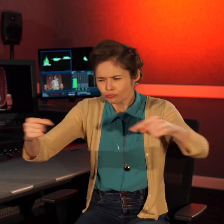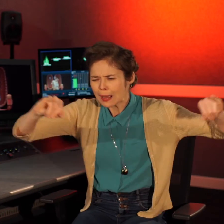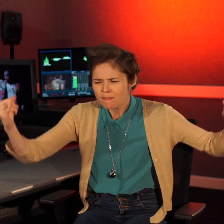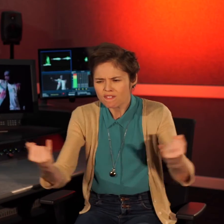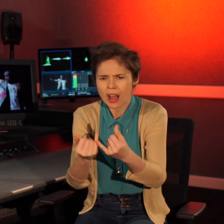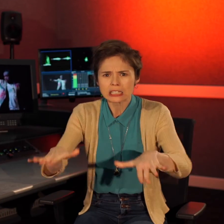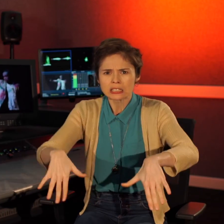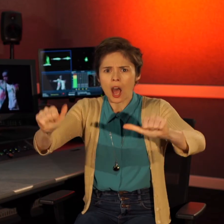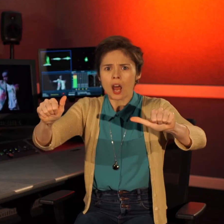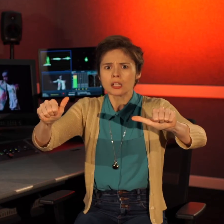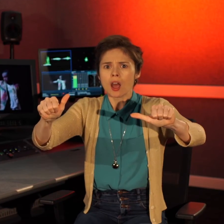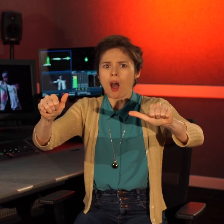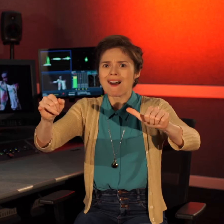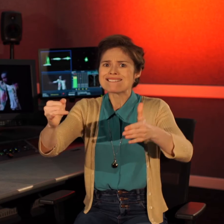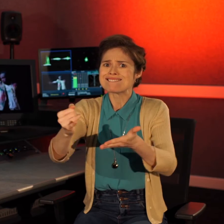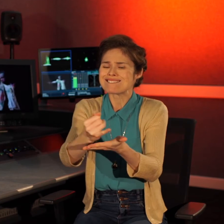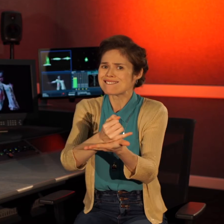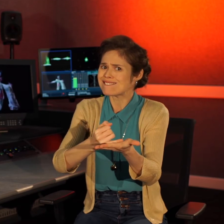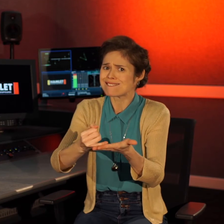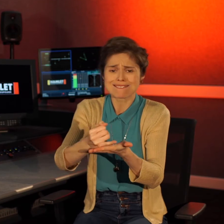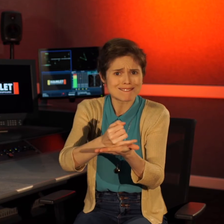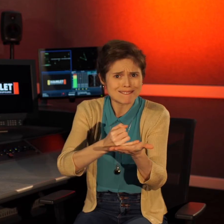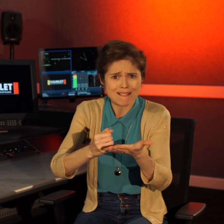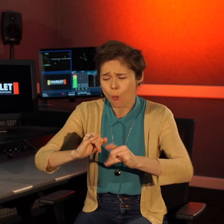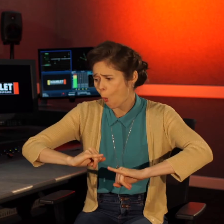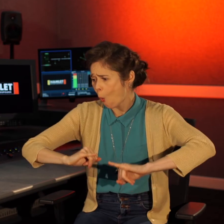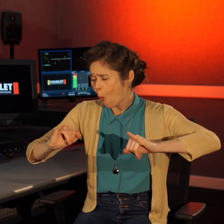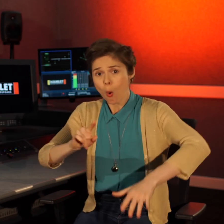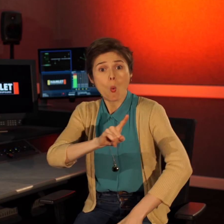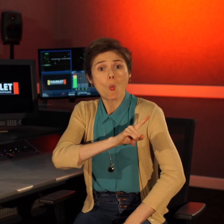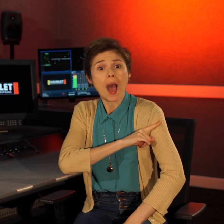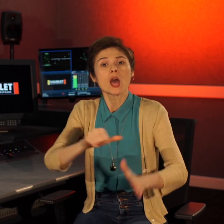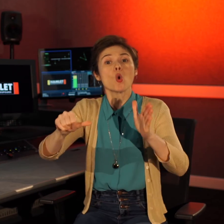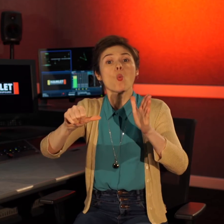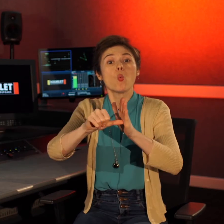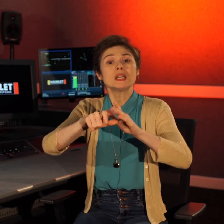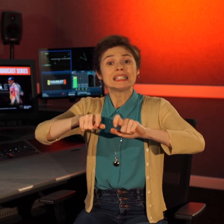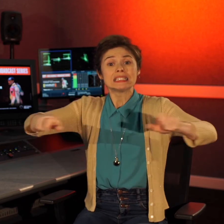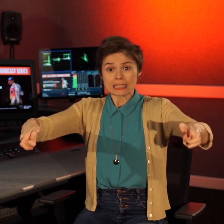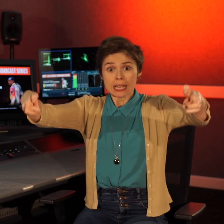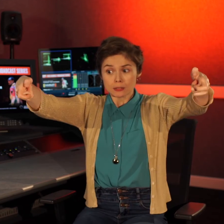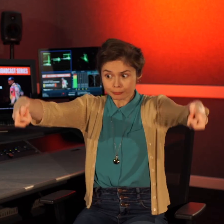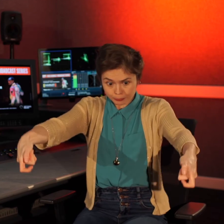At the duel, things go very wrong. The sticks get mixed